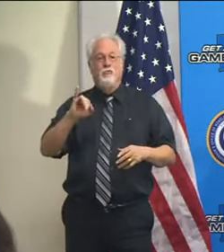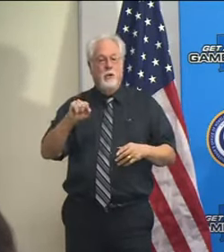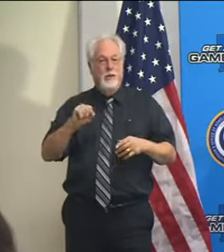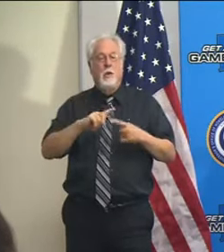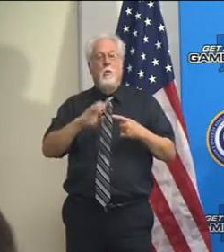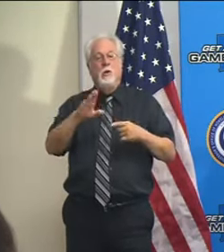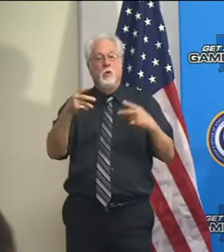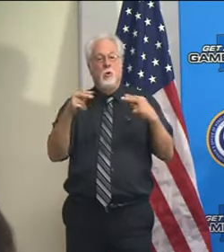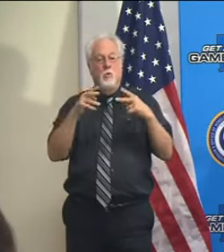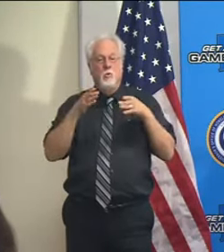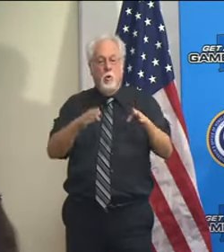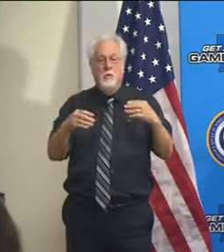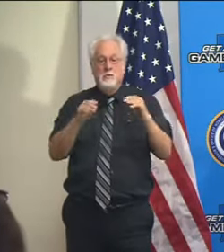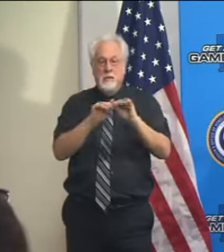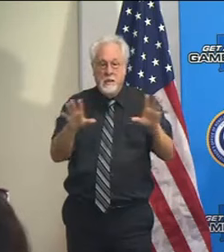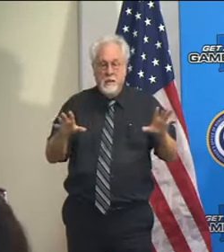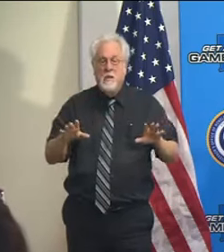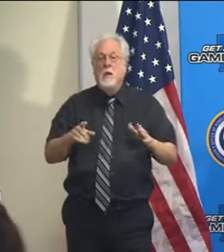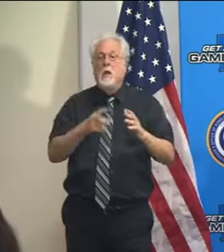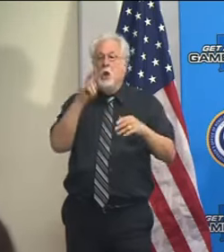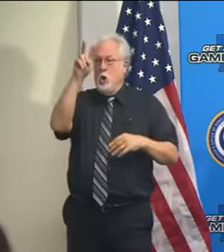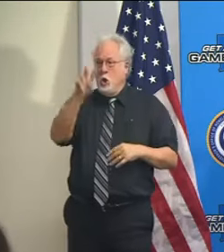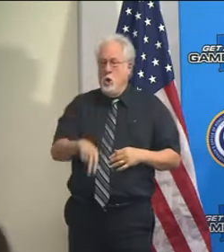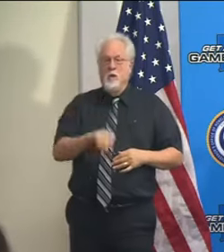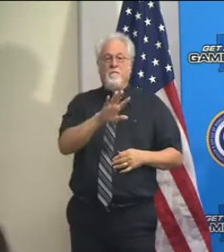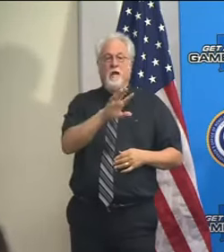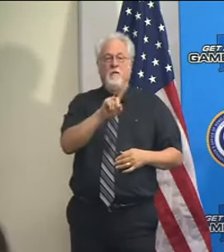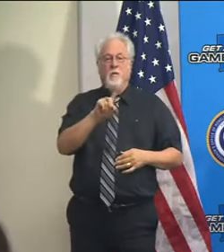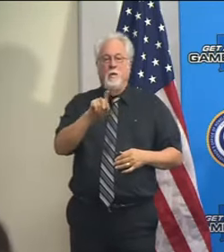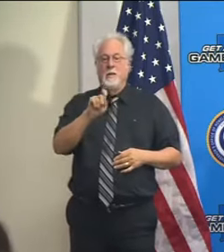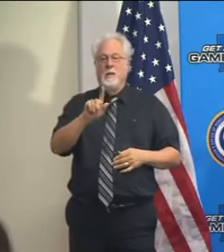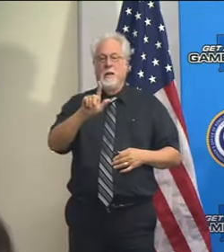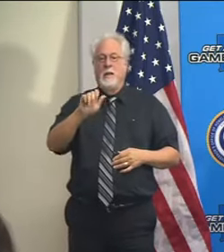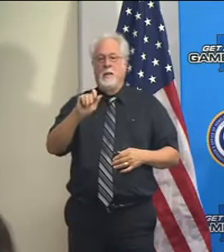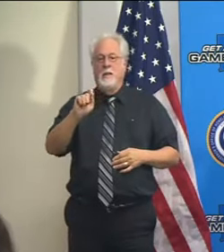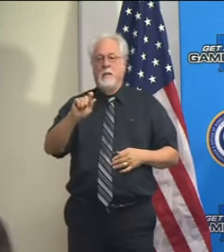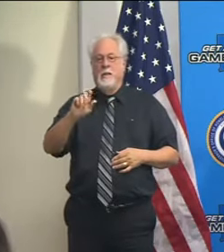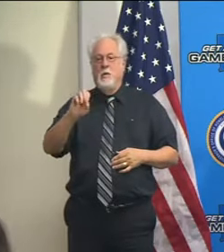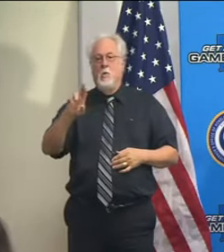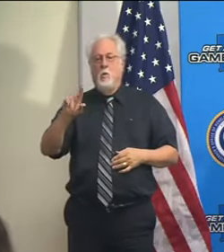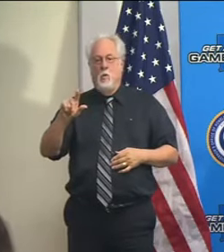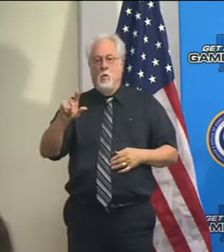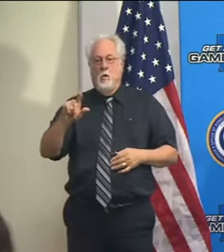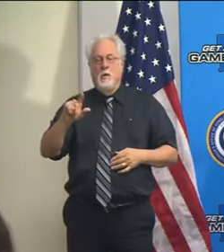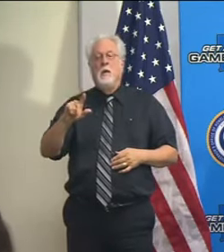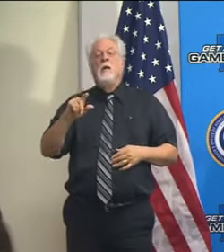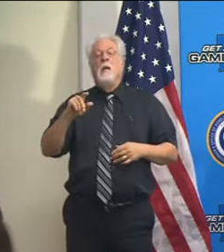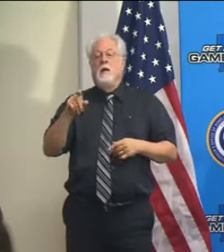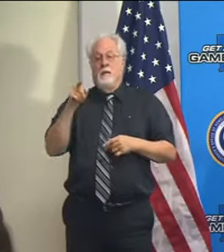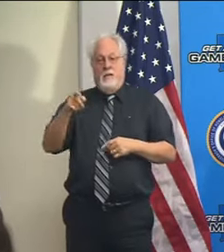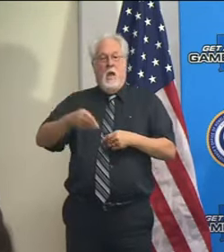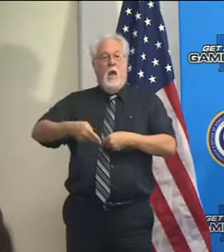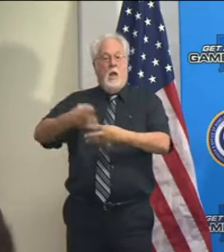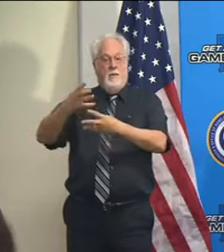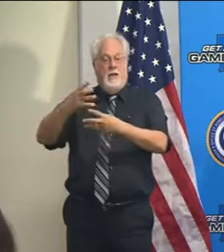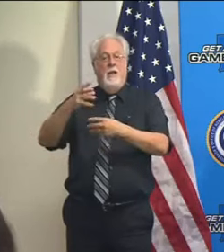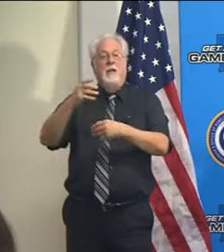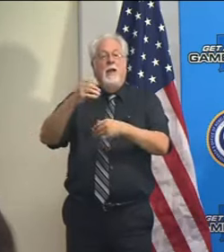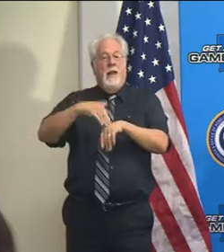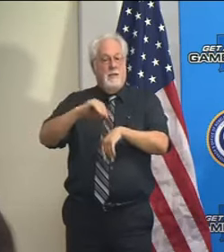of debris, take a look at 511la.org. That'll be updated every night from 8 to 10. I